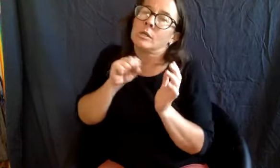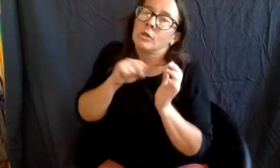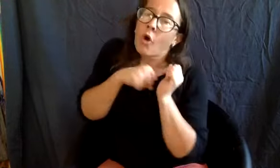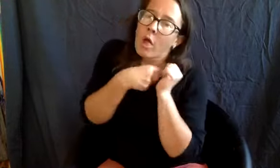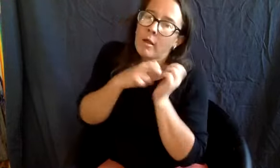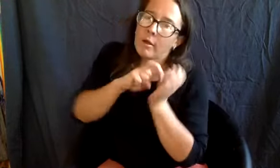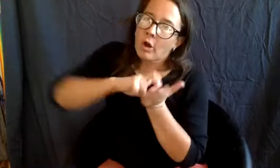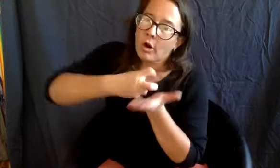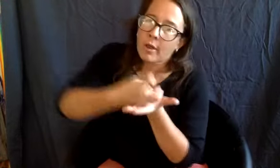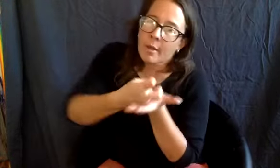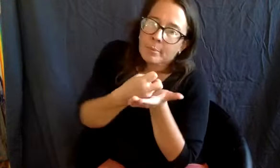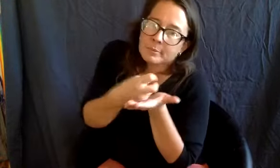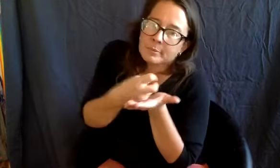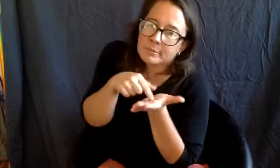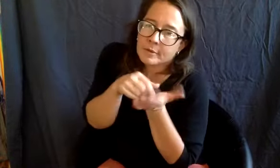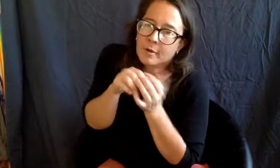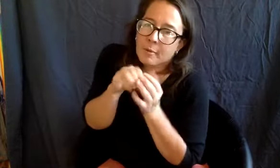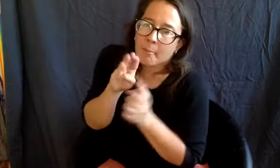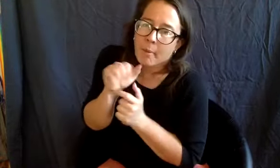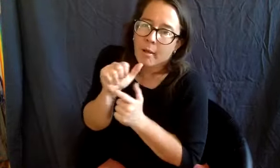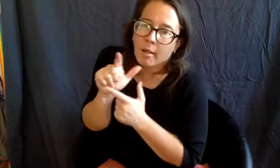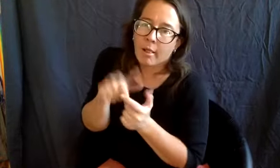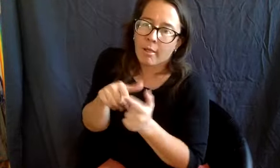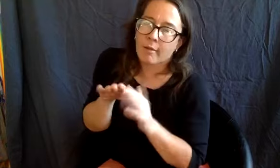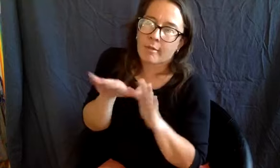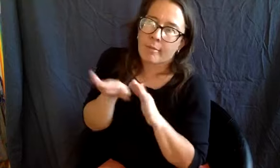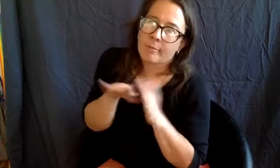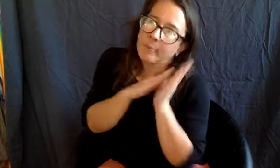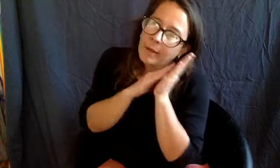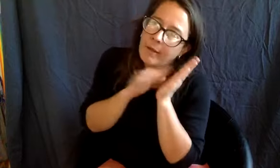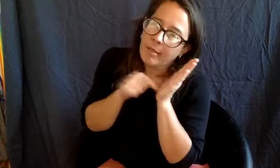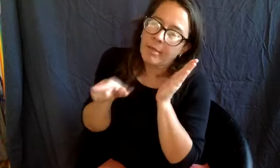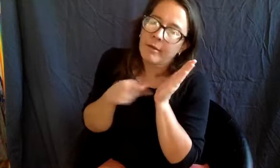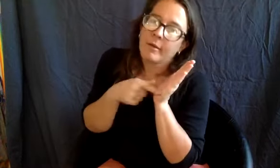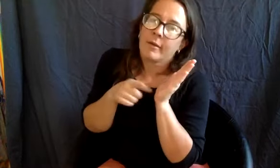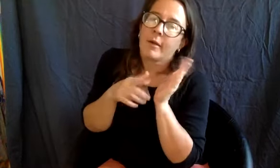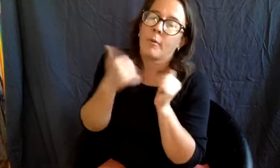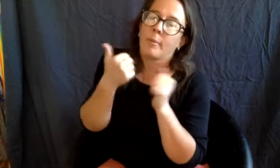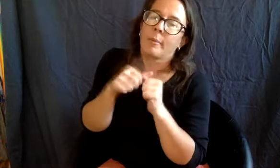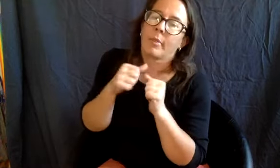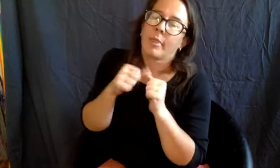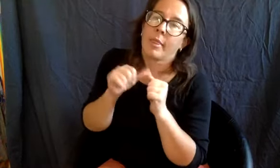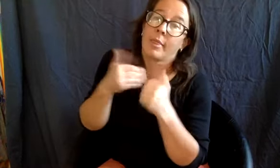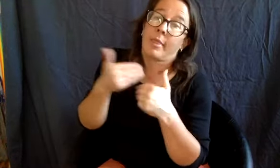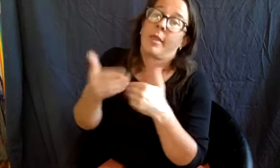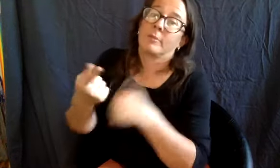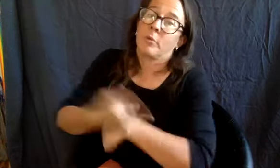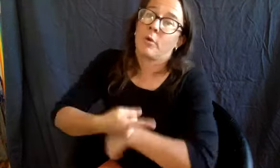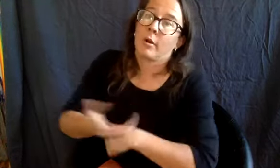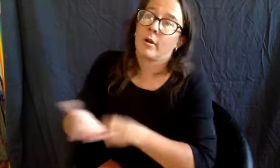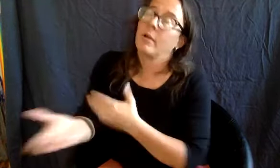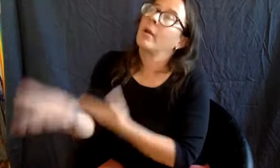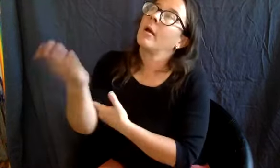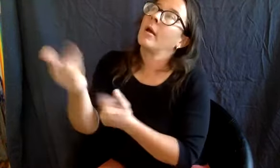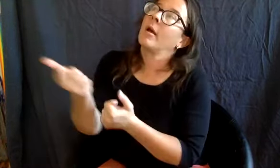I lost my breath, and I remember running out of the house and just crying and losing it. And I remember feeling the sun on my face and the wind in my hair